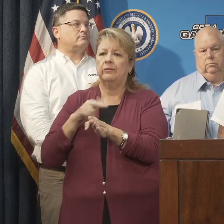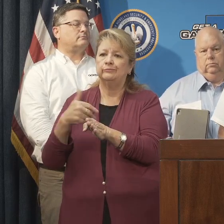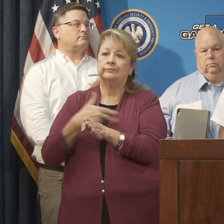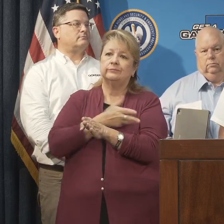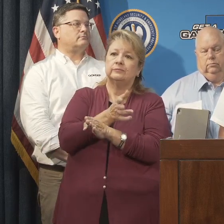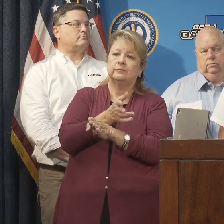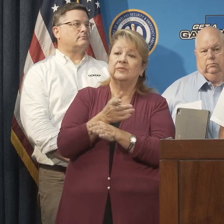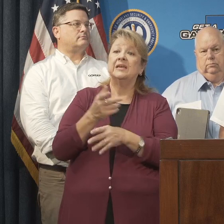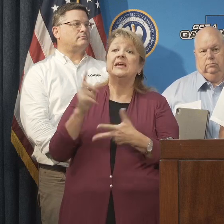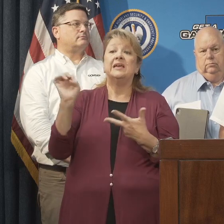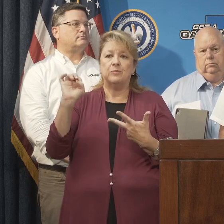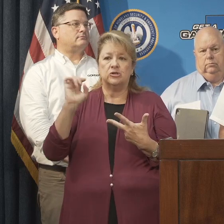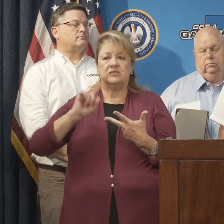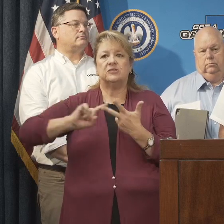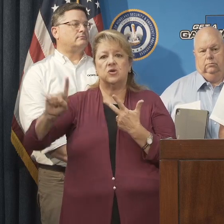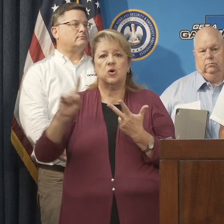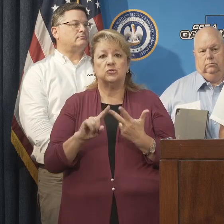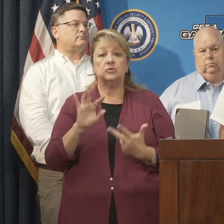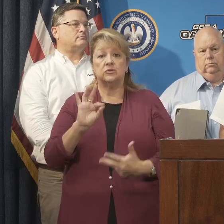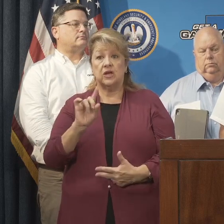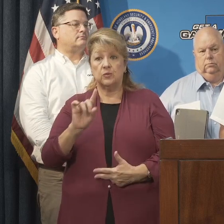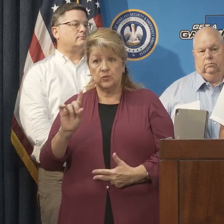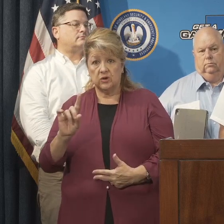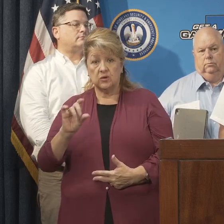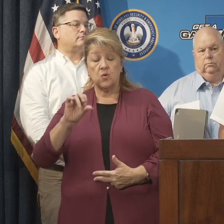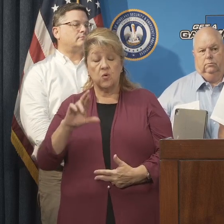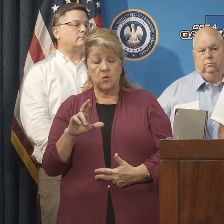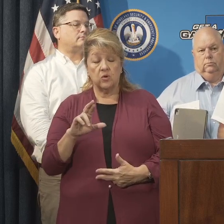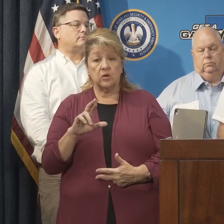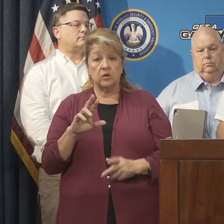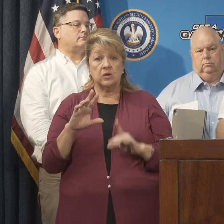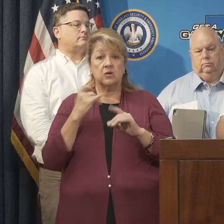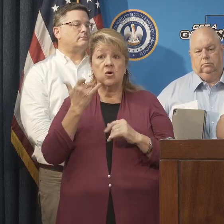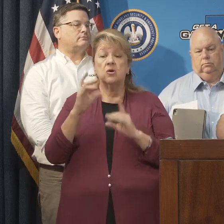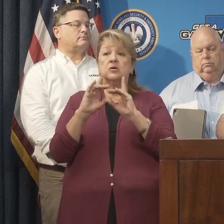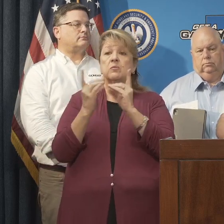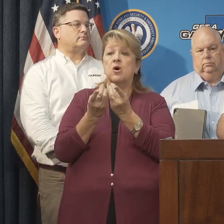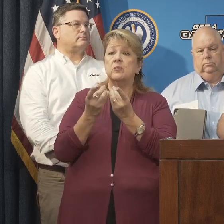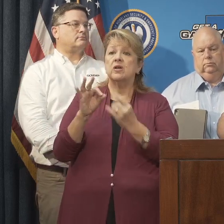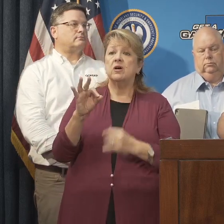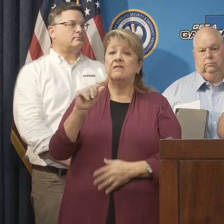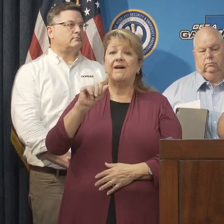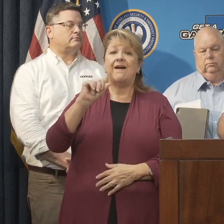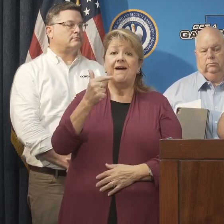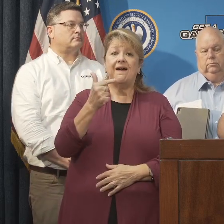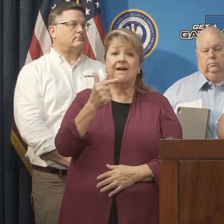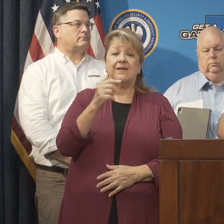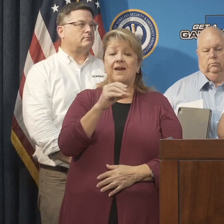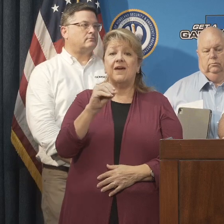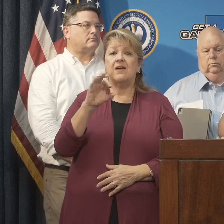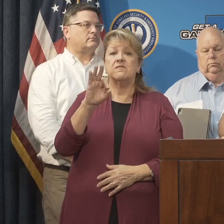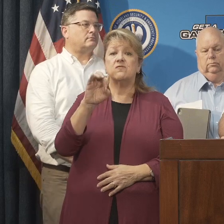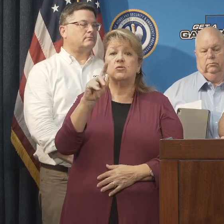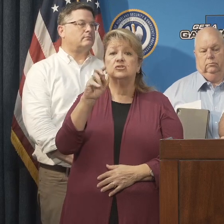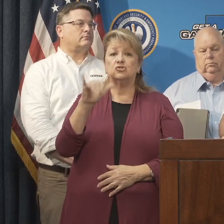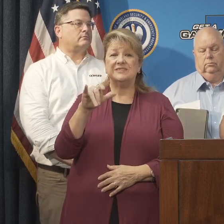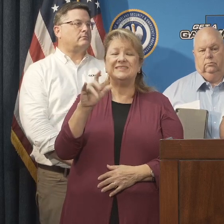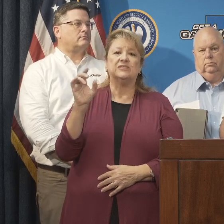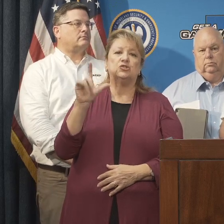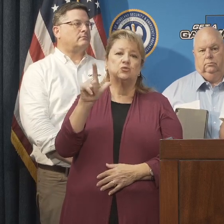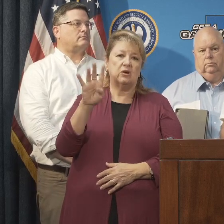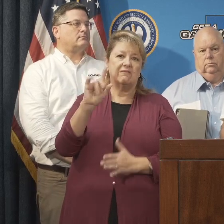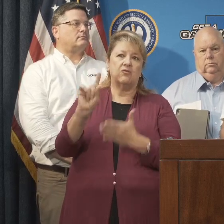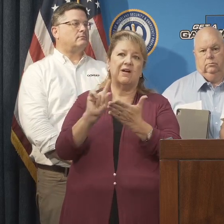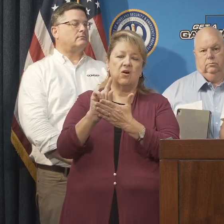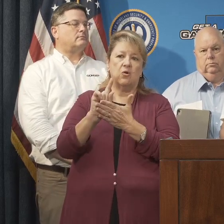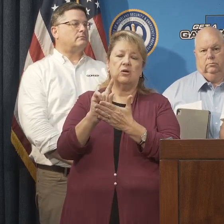call 911 or the Department of Ag and Forestry 24-hour emergency hotline,